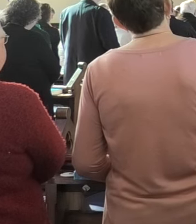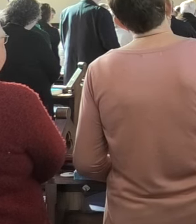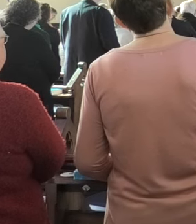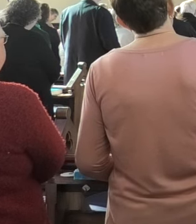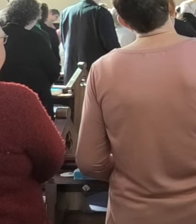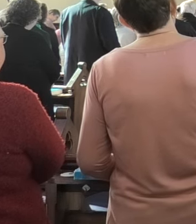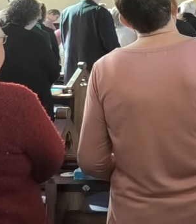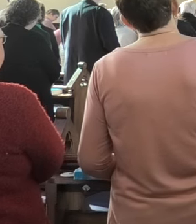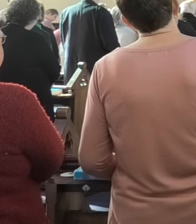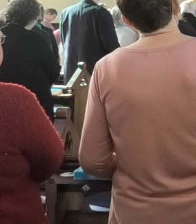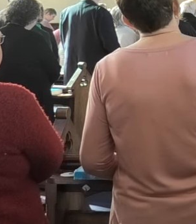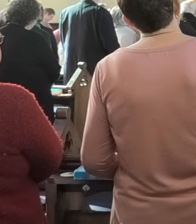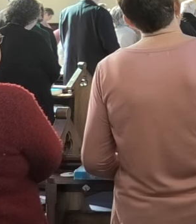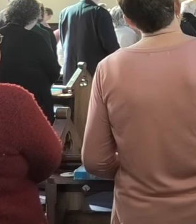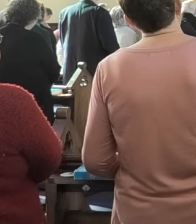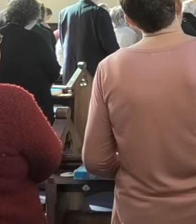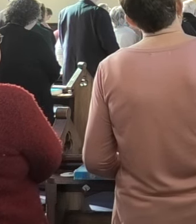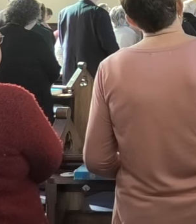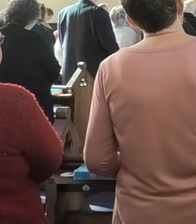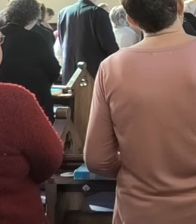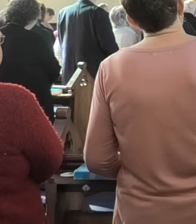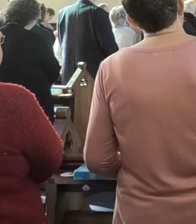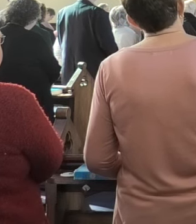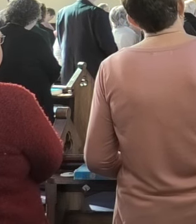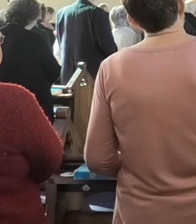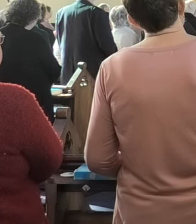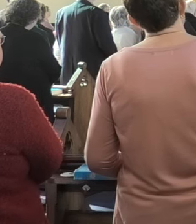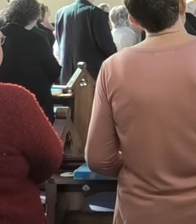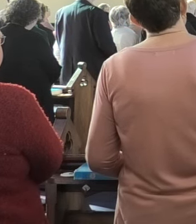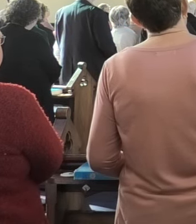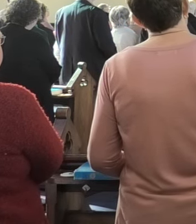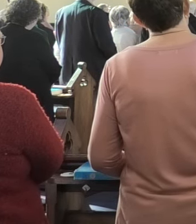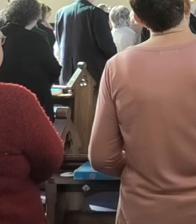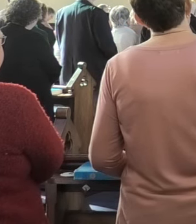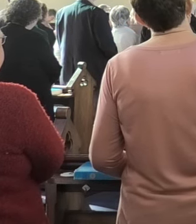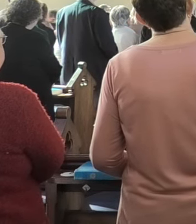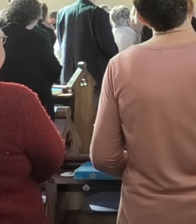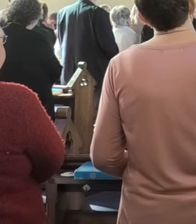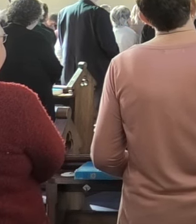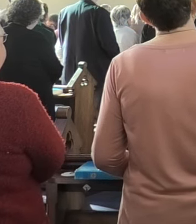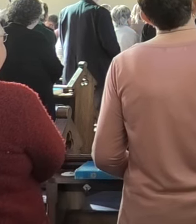all your heart. I will be found, declares the Lord." Amen.